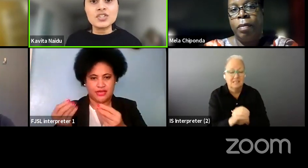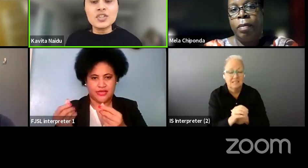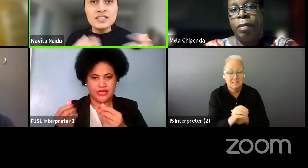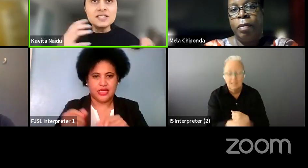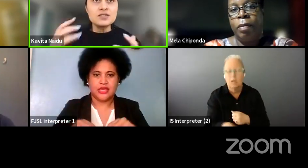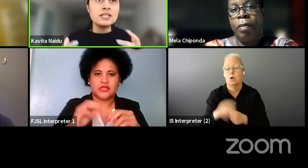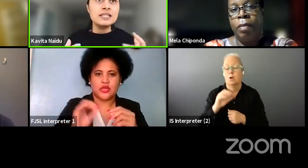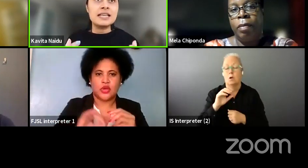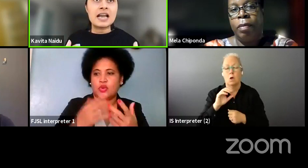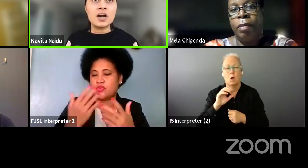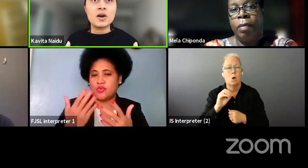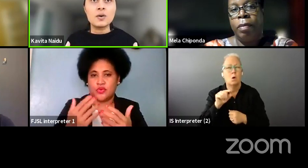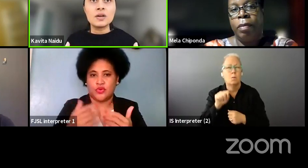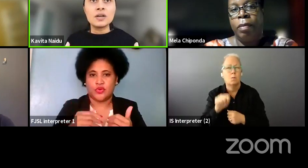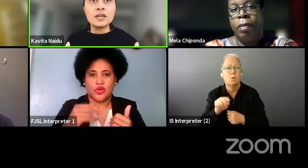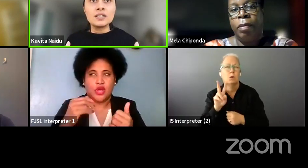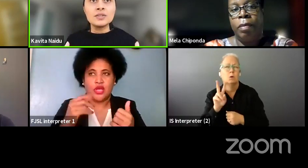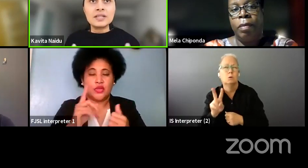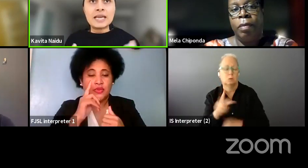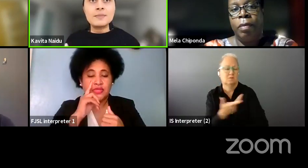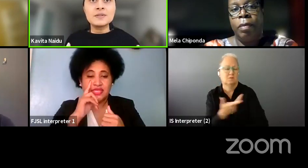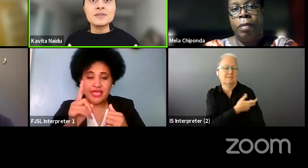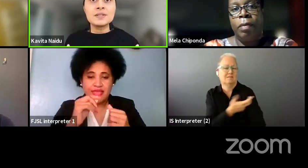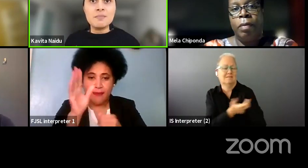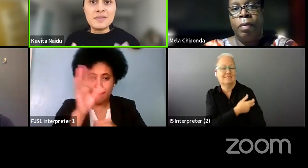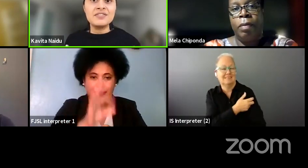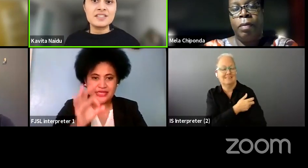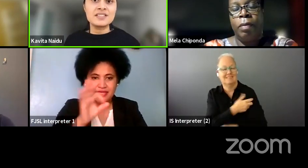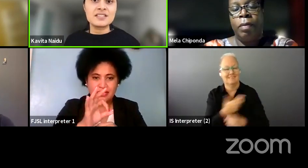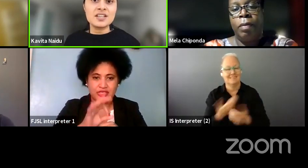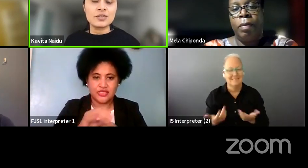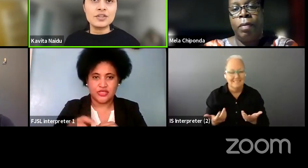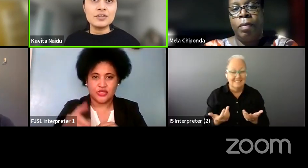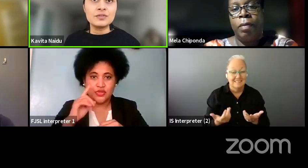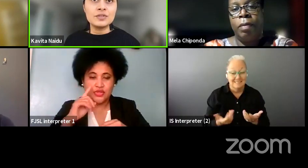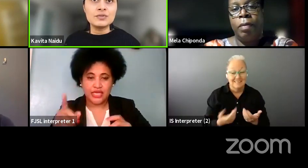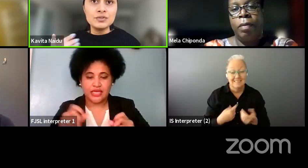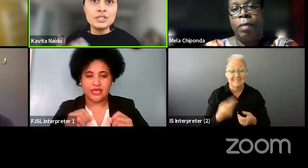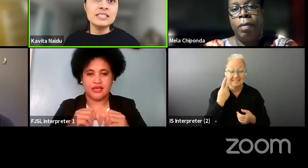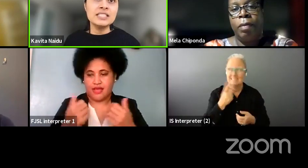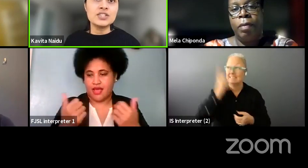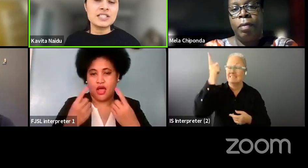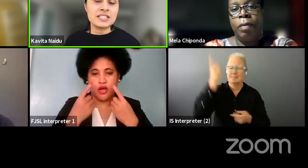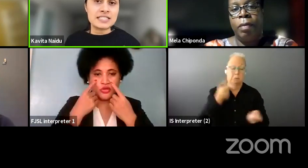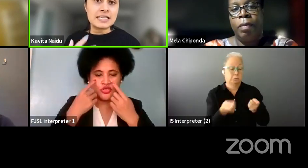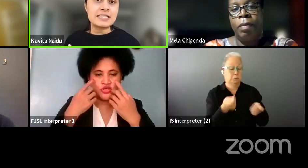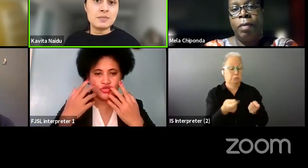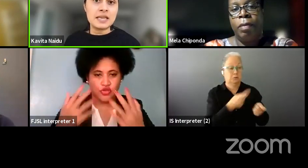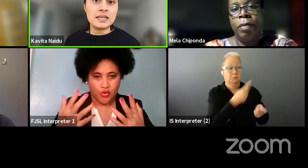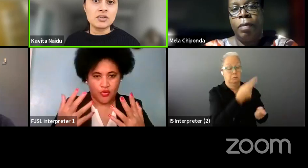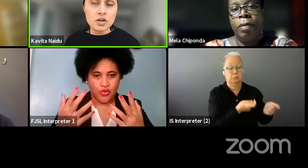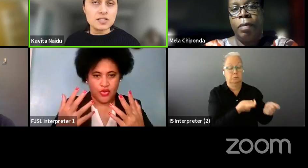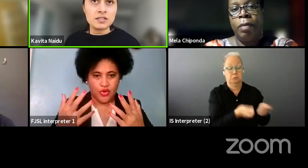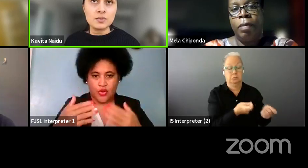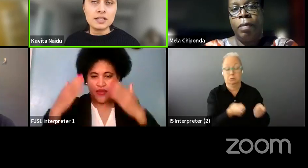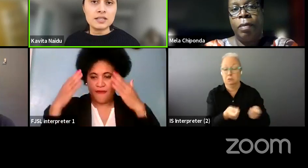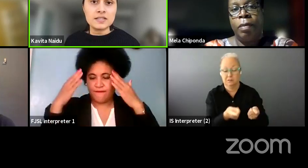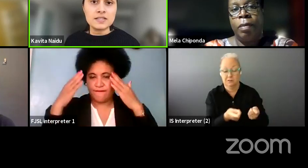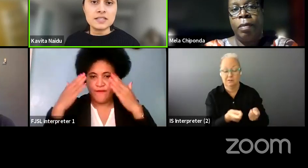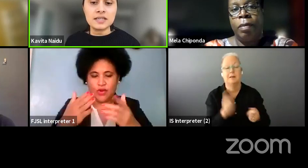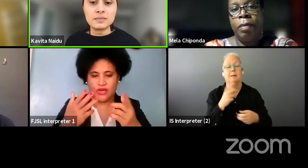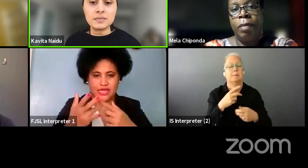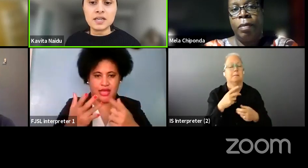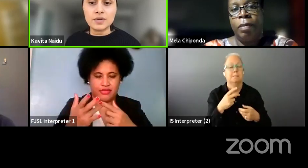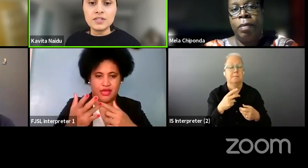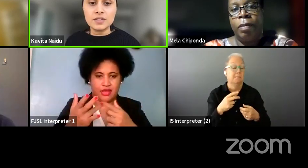vaccination rates. So this is really how, you know, capitalism manifests itself in really just exacerbating gross